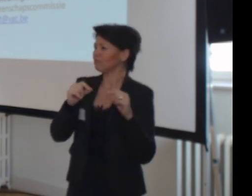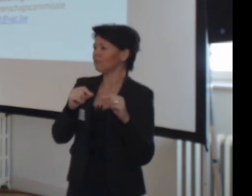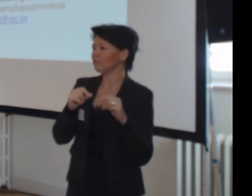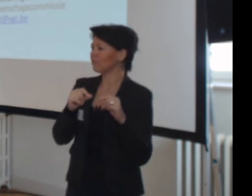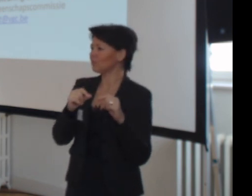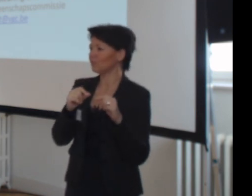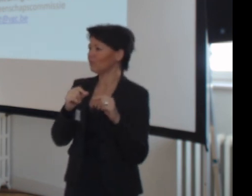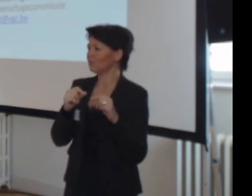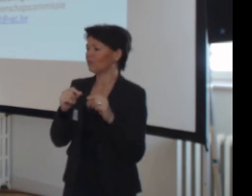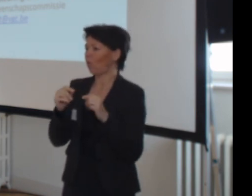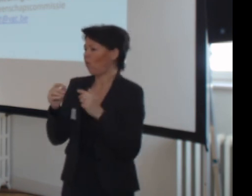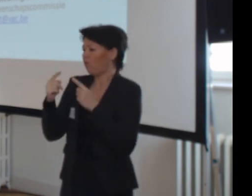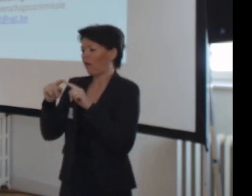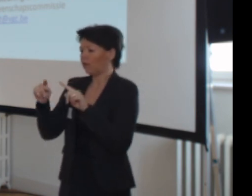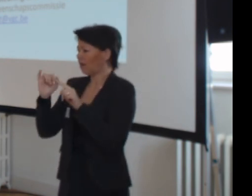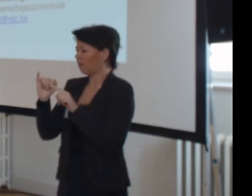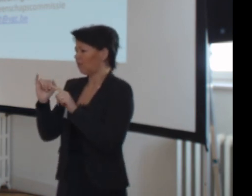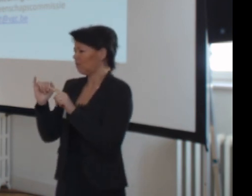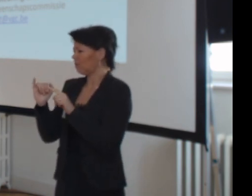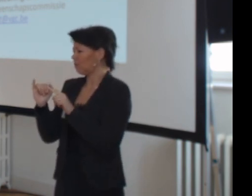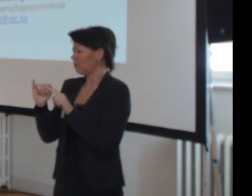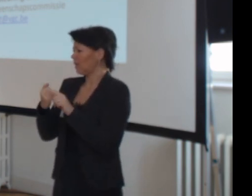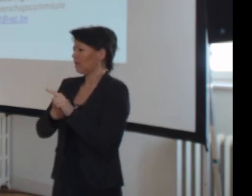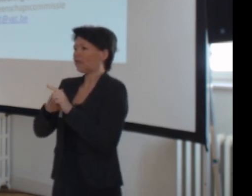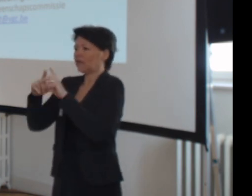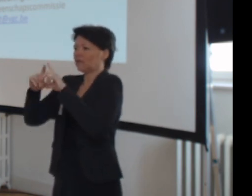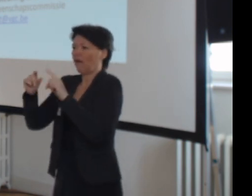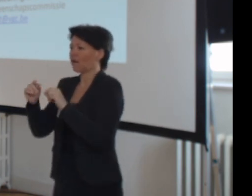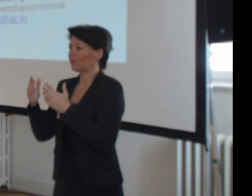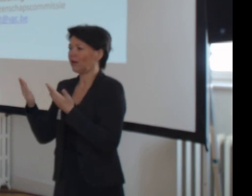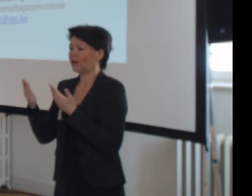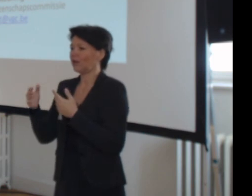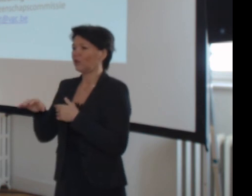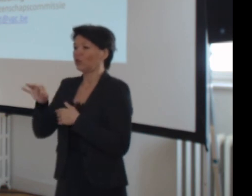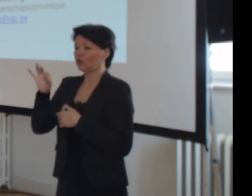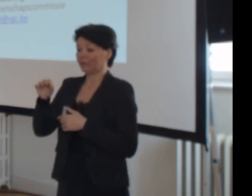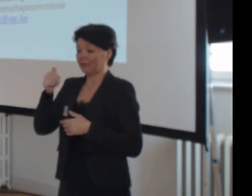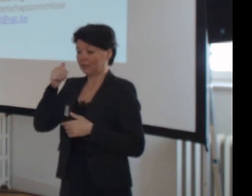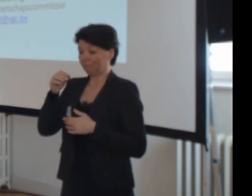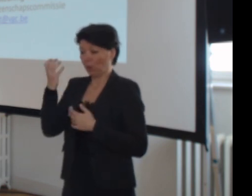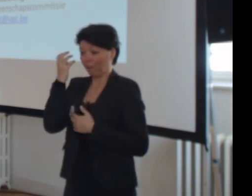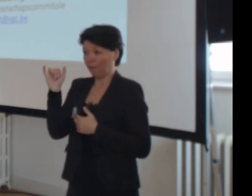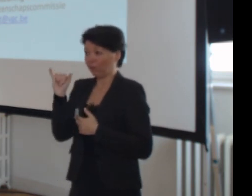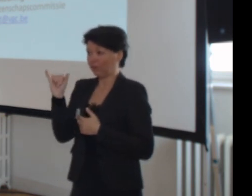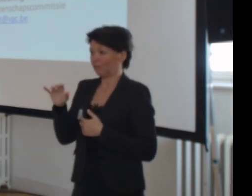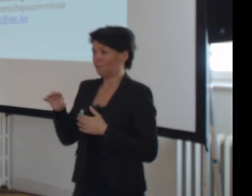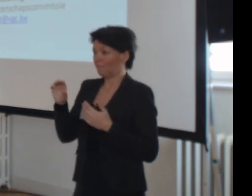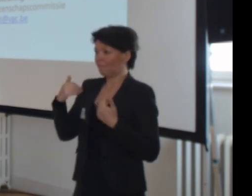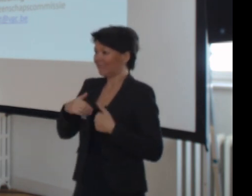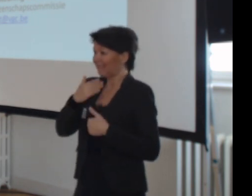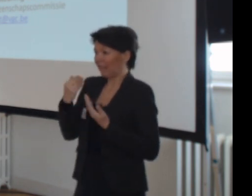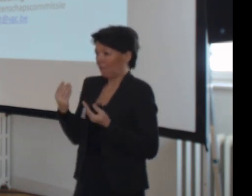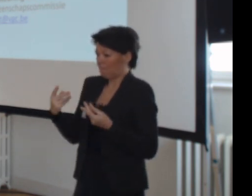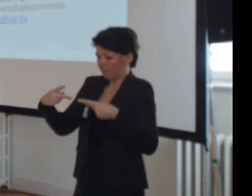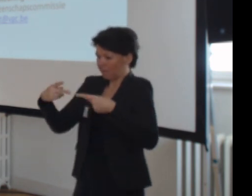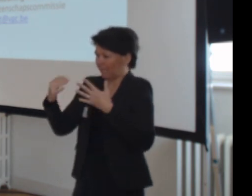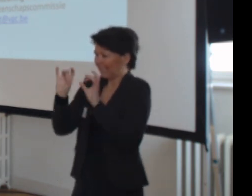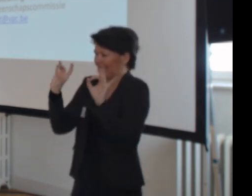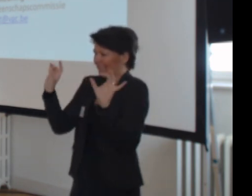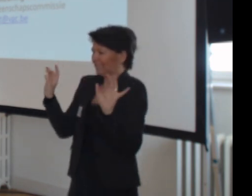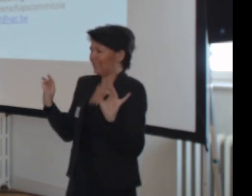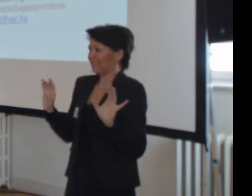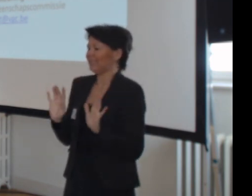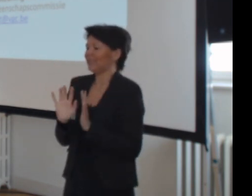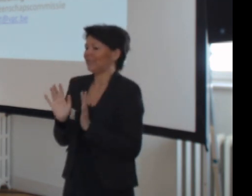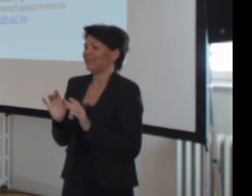have whatever ID cards. But the problem sometimes is when you have no ID card at all. And then it